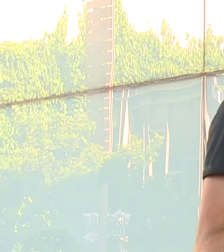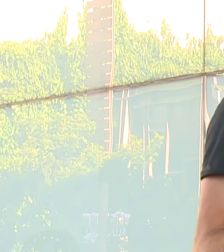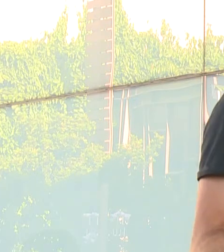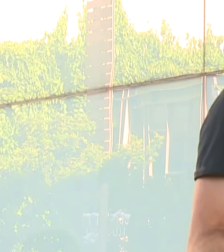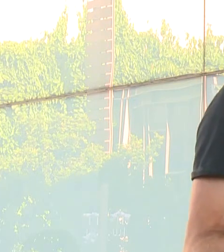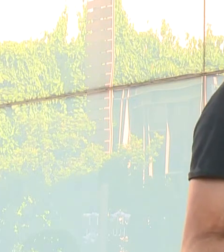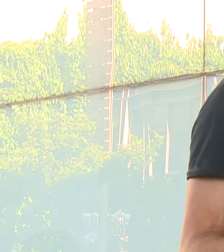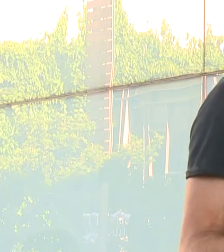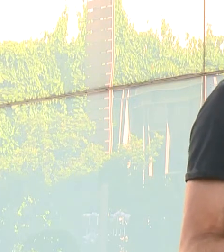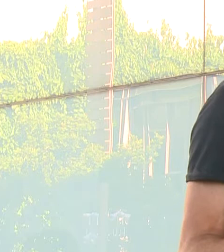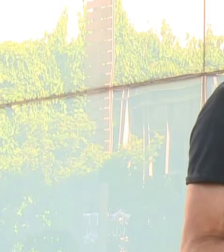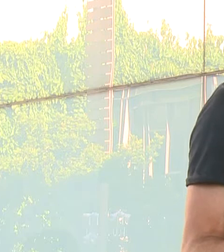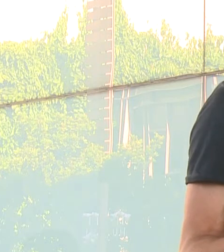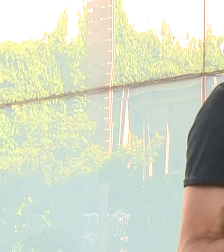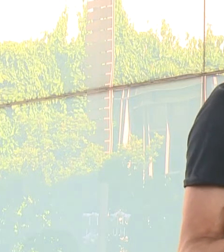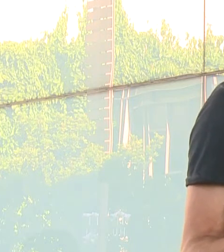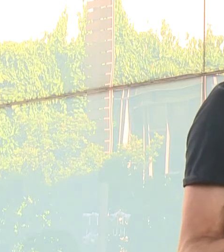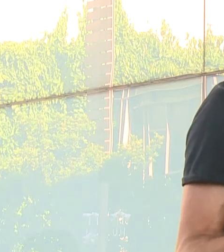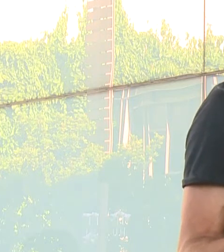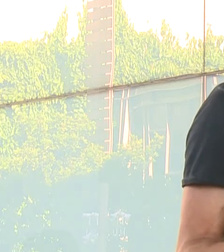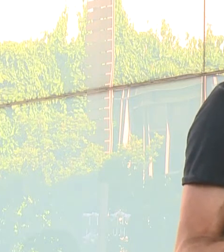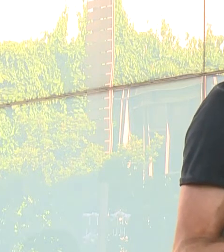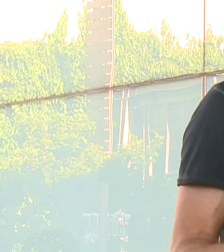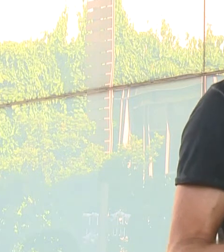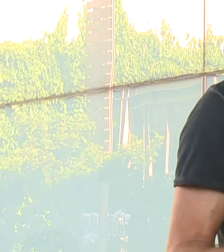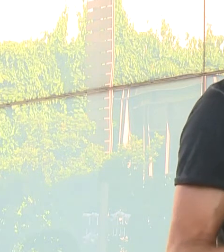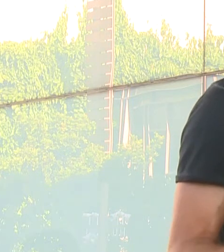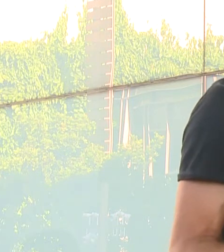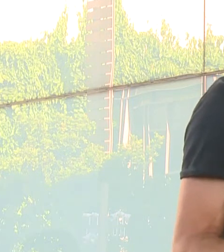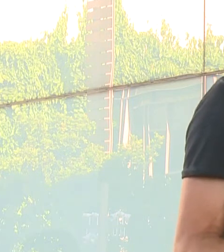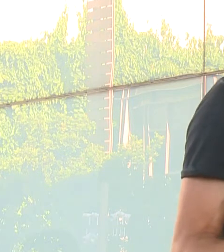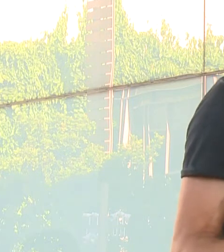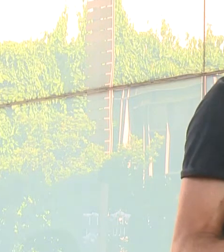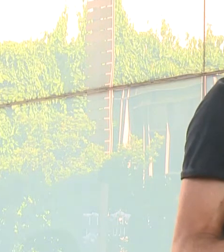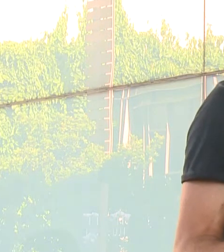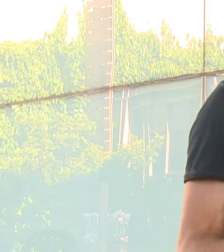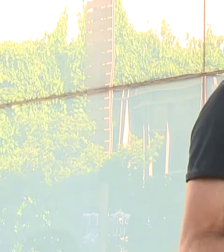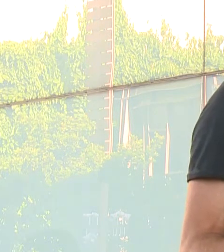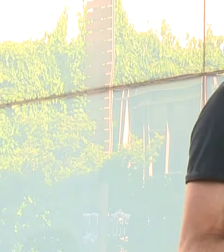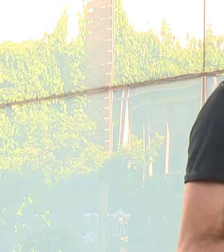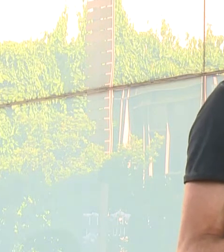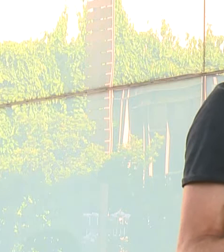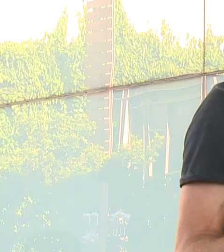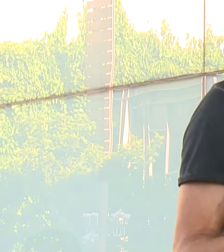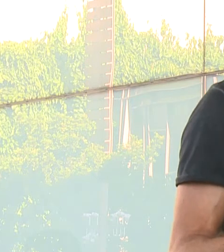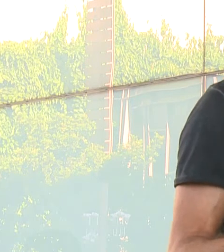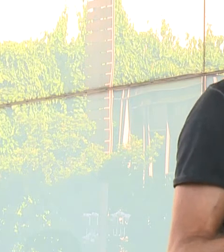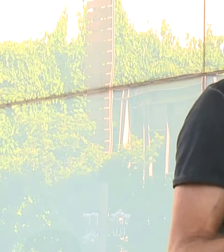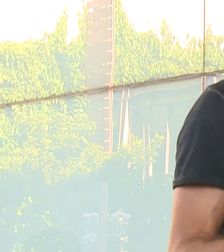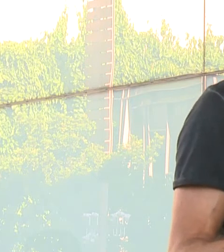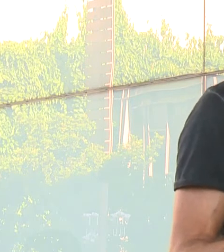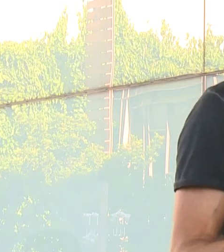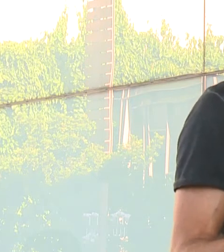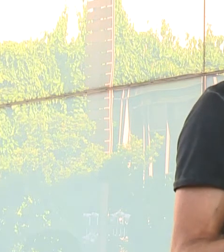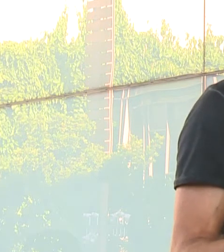manufactured. So I entered the world of specialized props. That job started me on a journey through